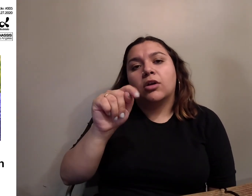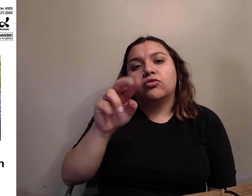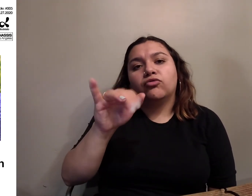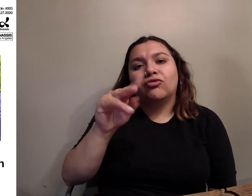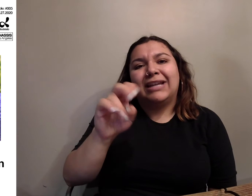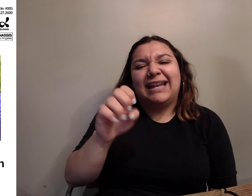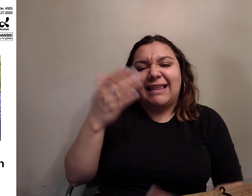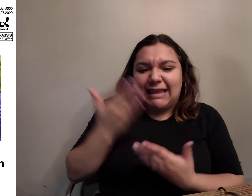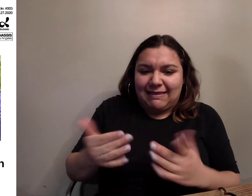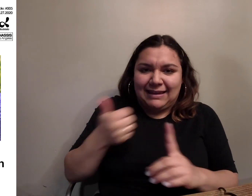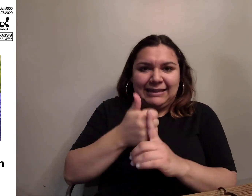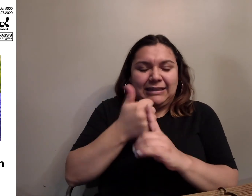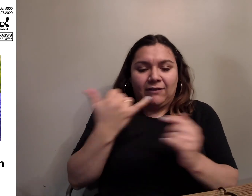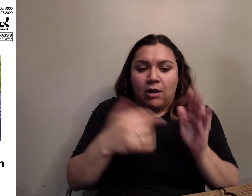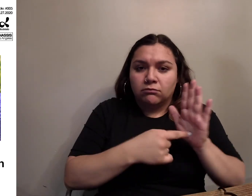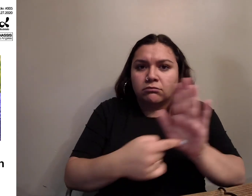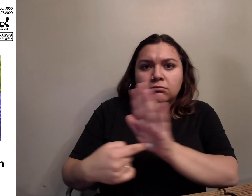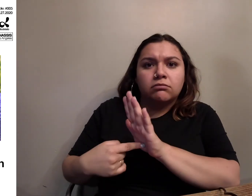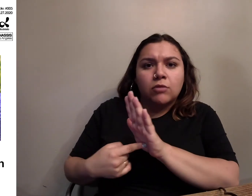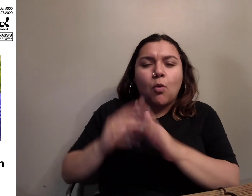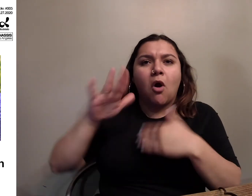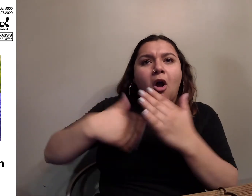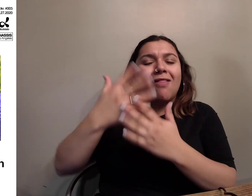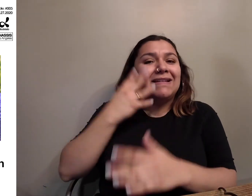been illuminated through what we're all